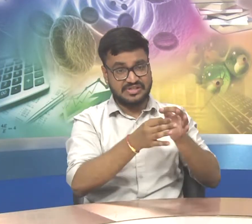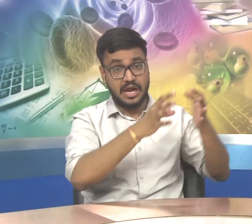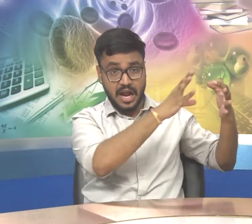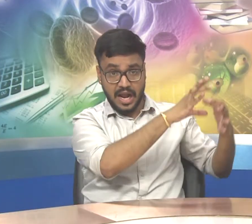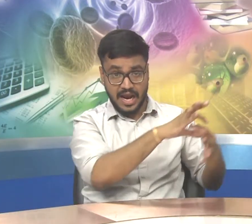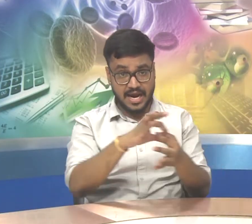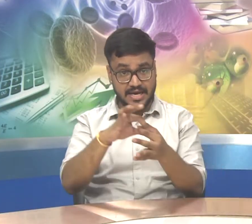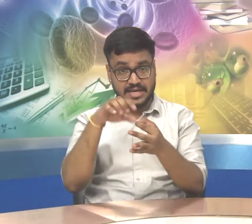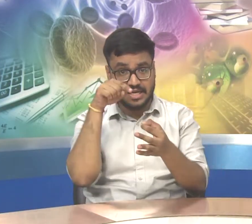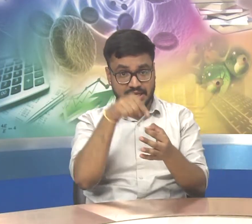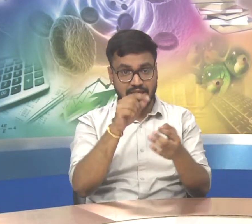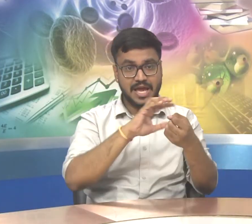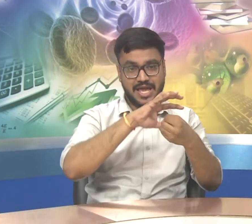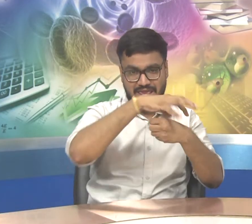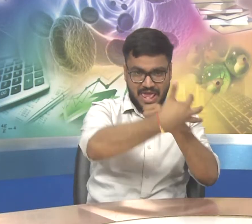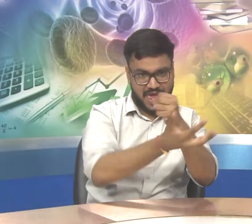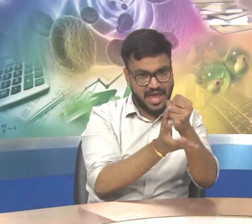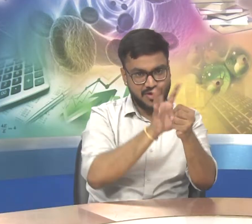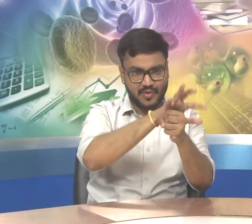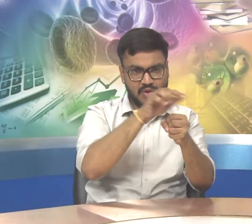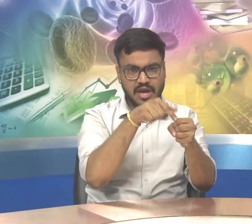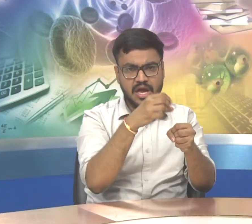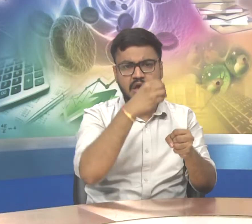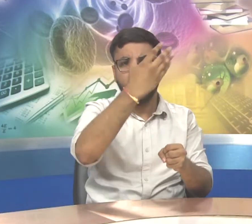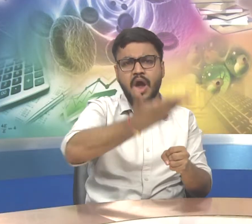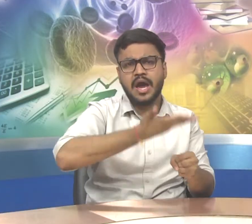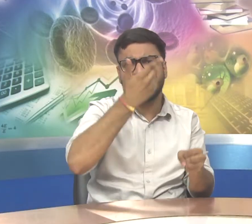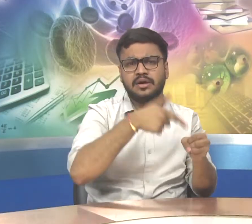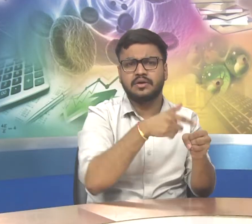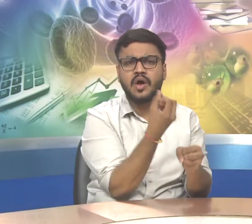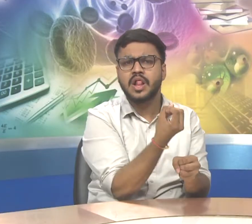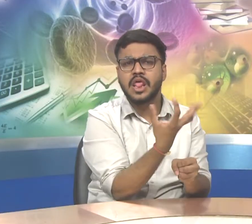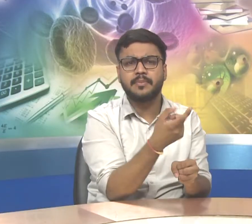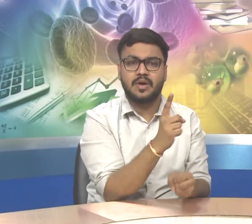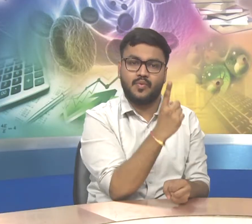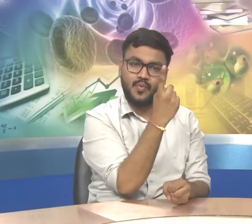As you can see, there is a visual representation